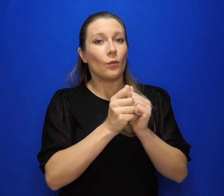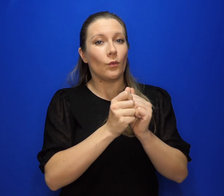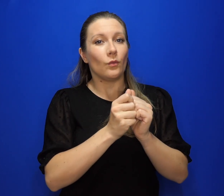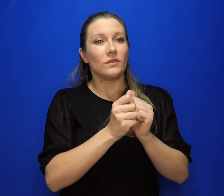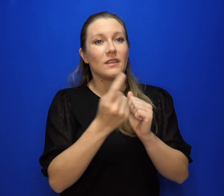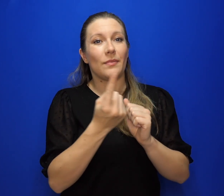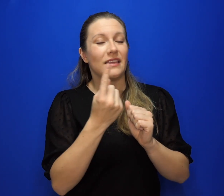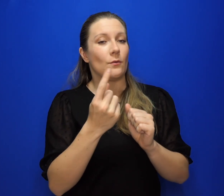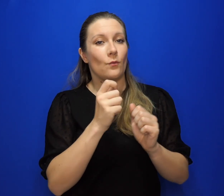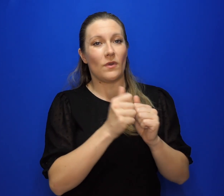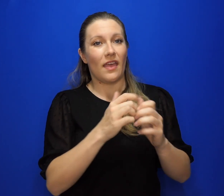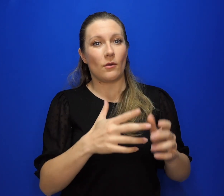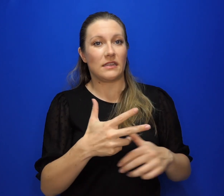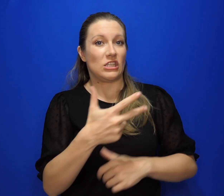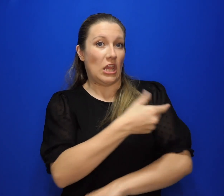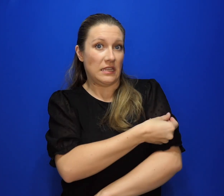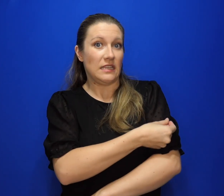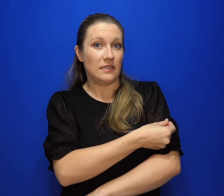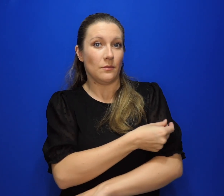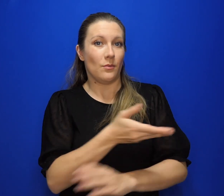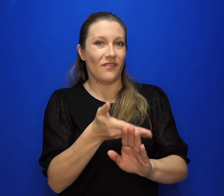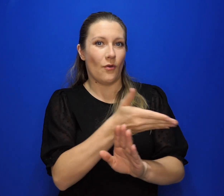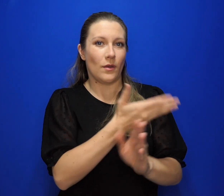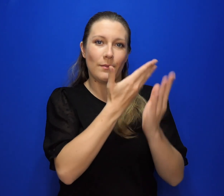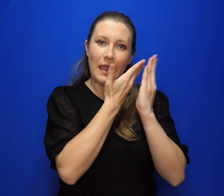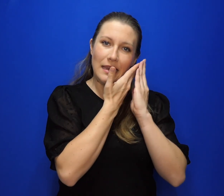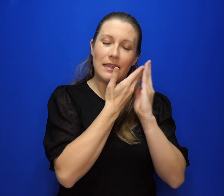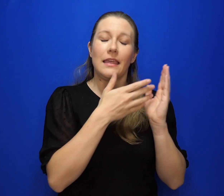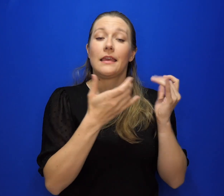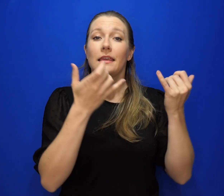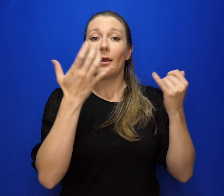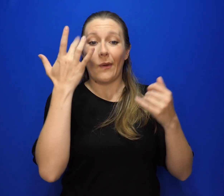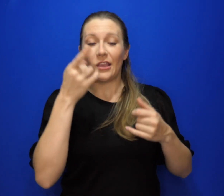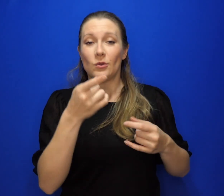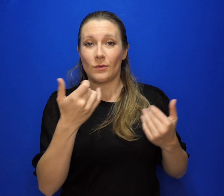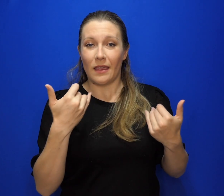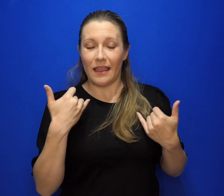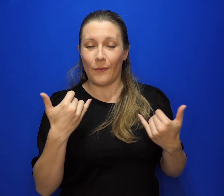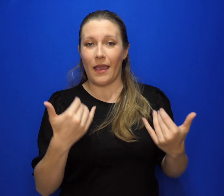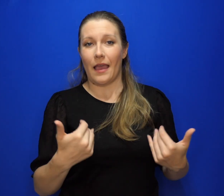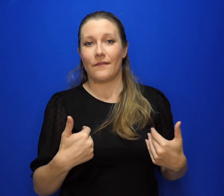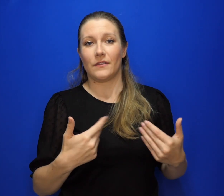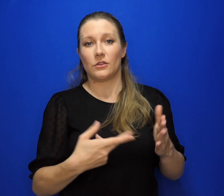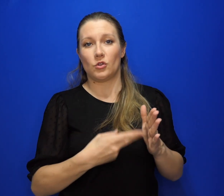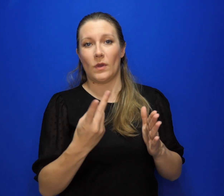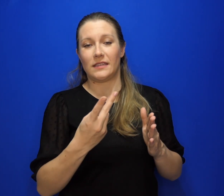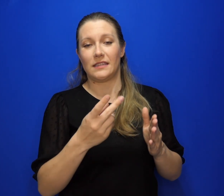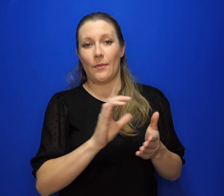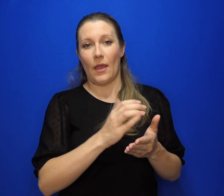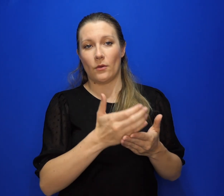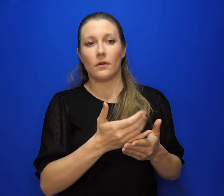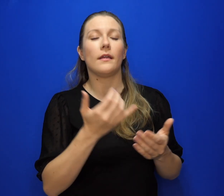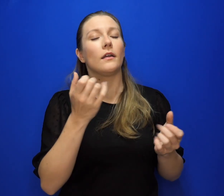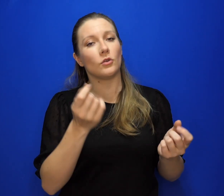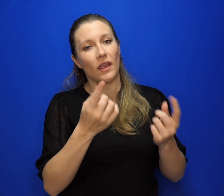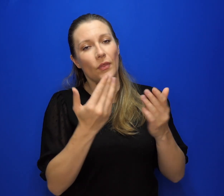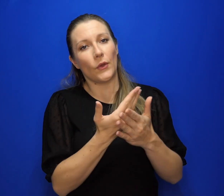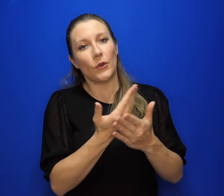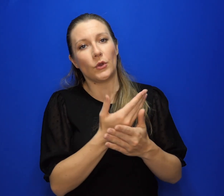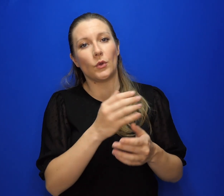go to bed, because you now have twice the amount of basal insulin. And while we do, the newer insulins like Tresiba, they